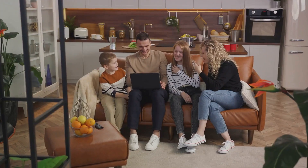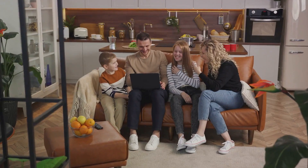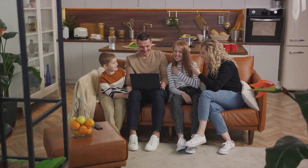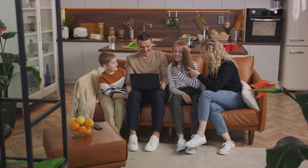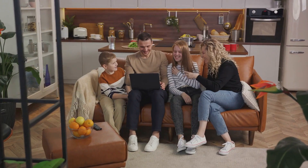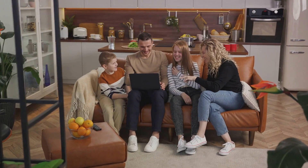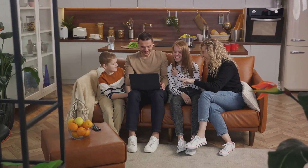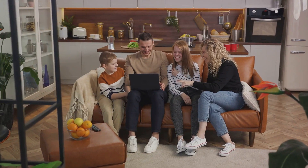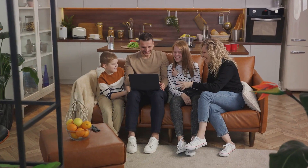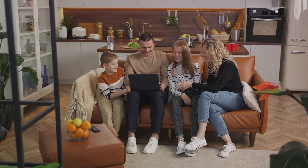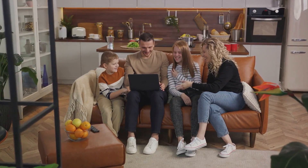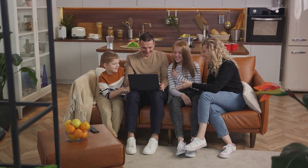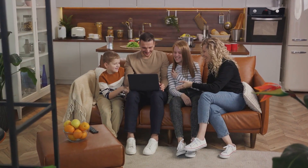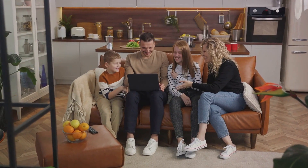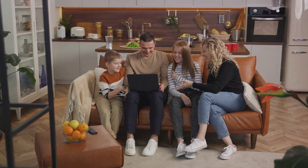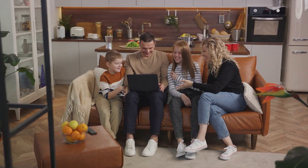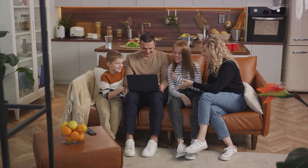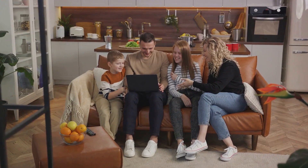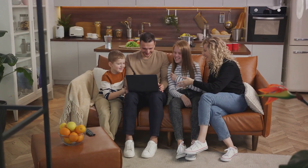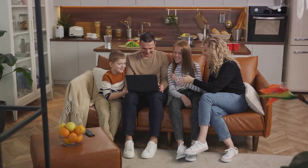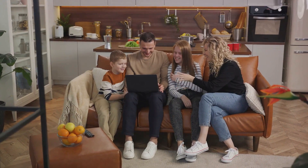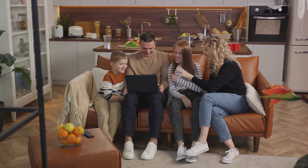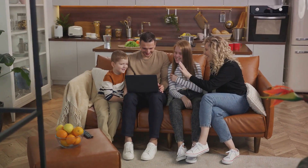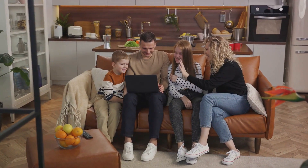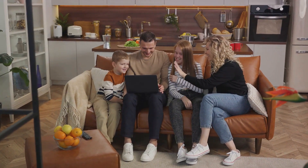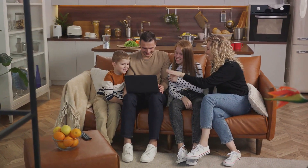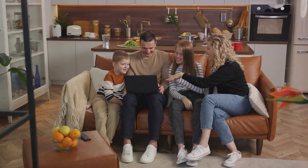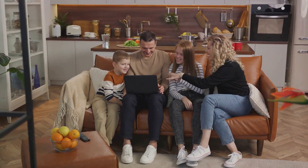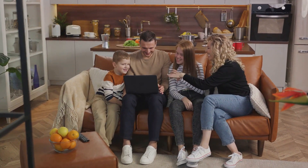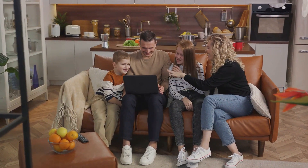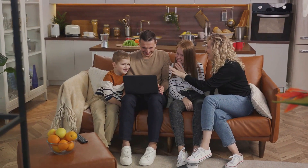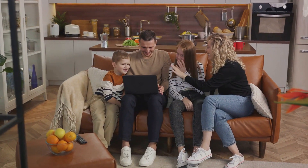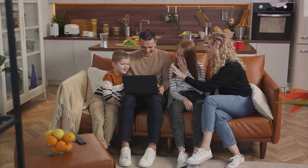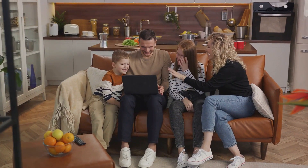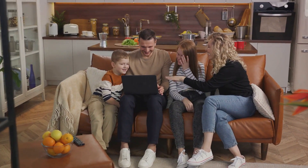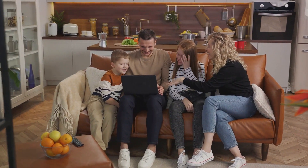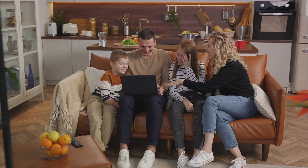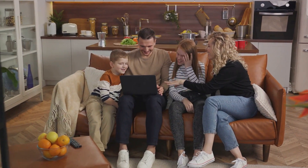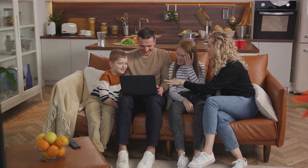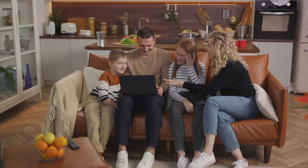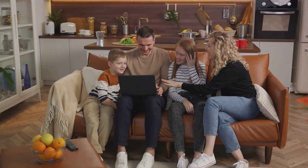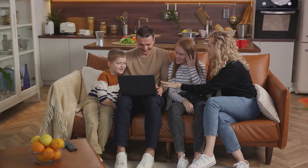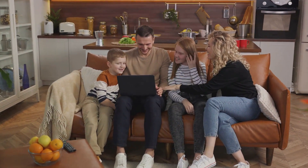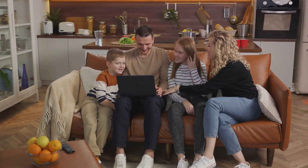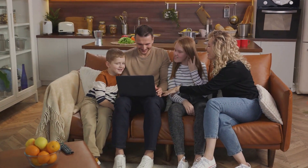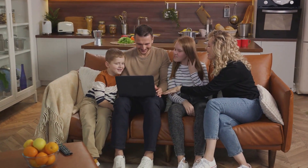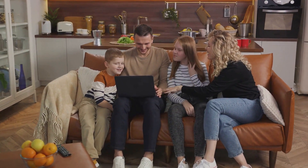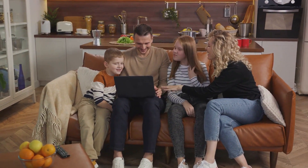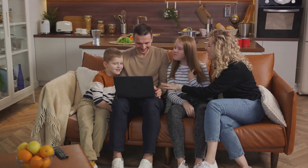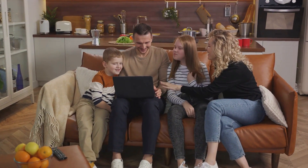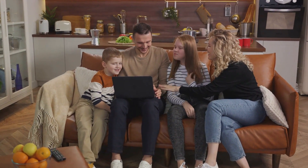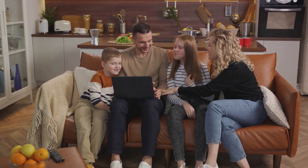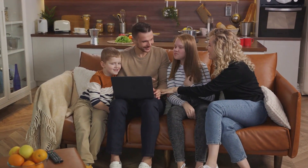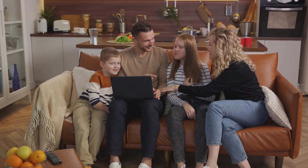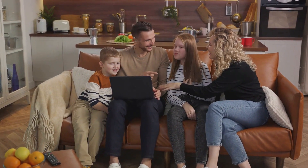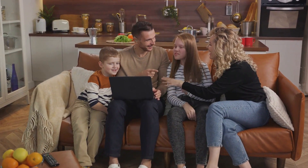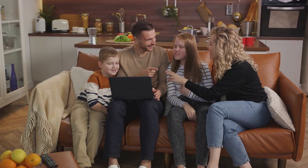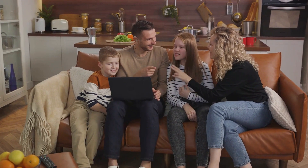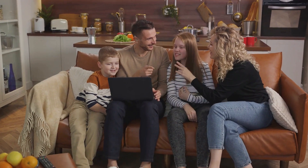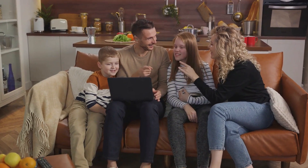developed language led to improved educational opportunities for deaf individuals. Schools started to embrace sign language in their curriculum,